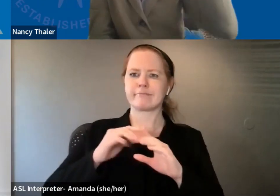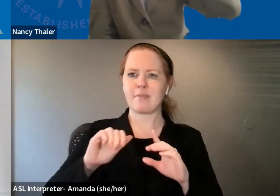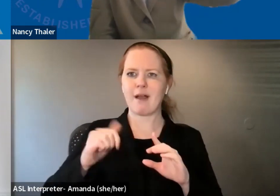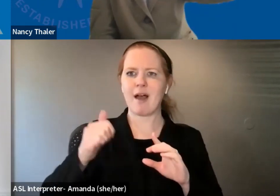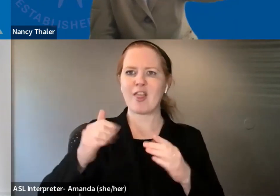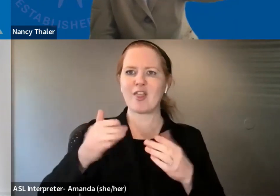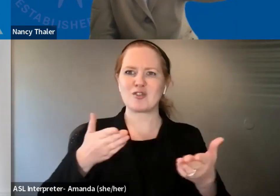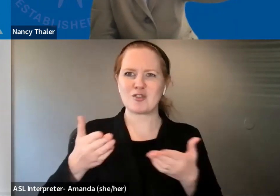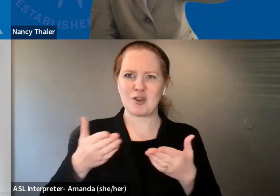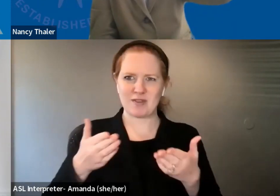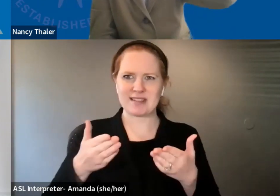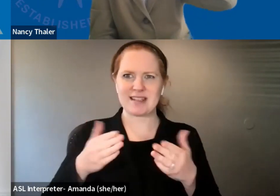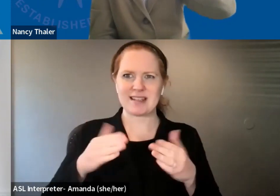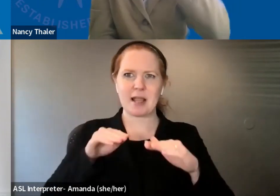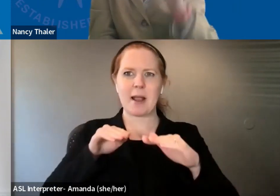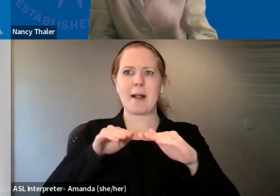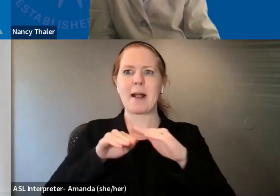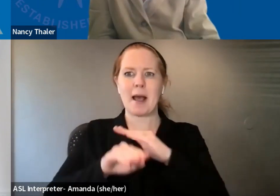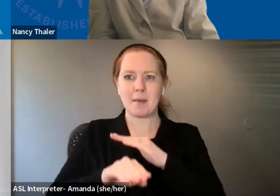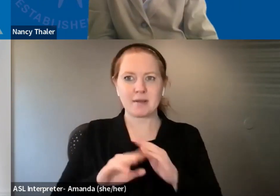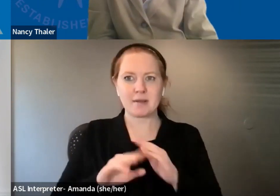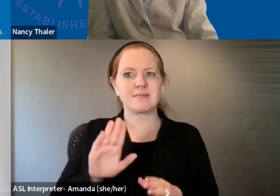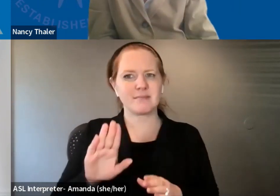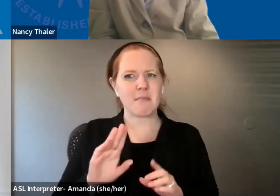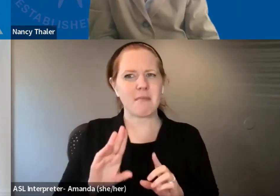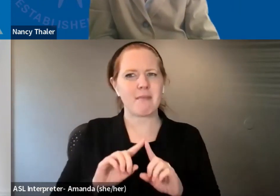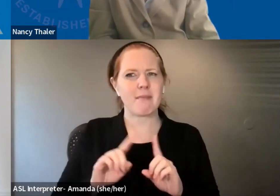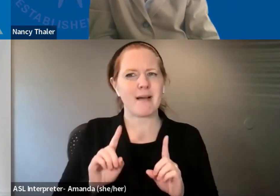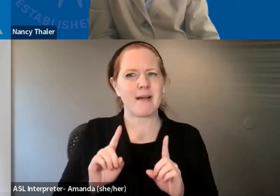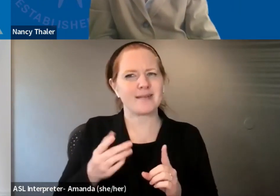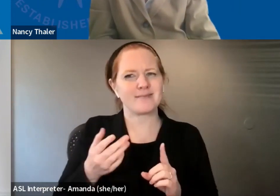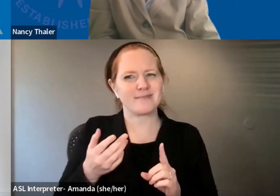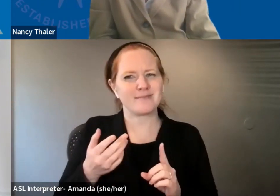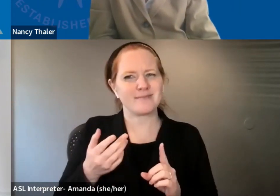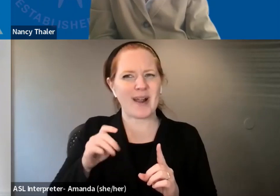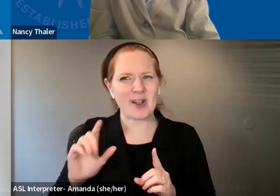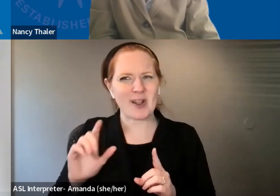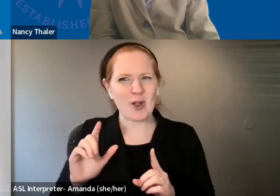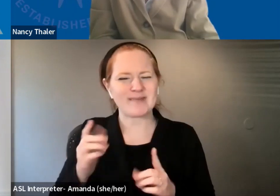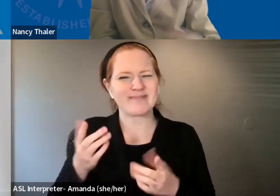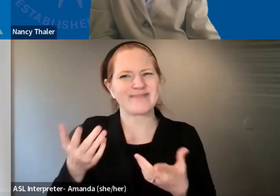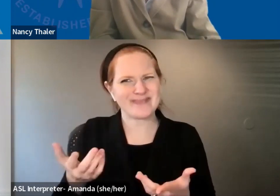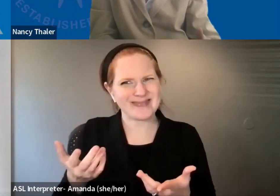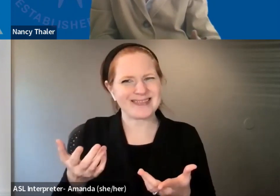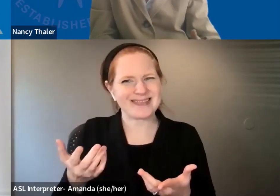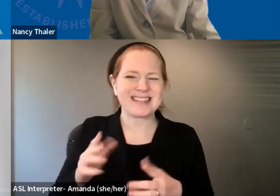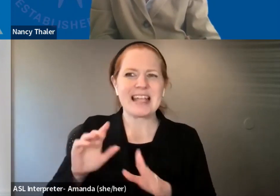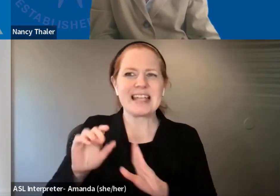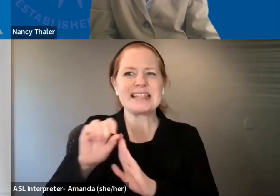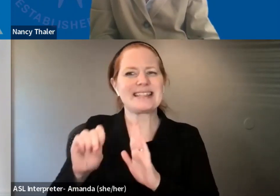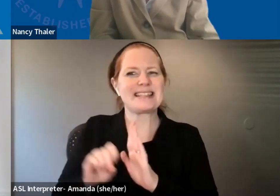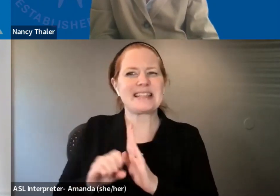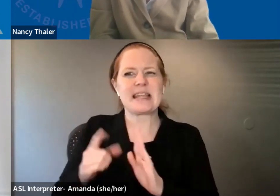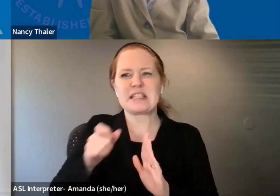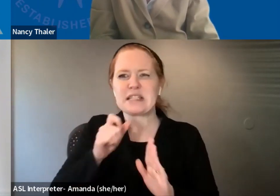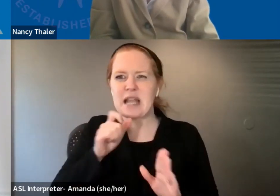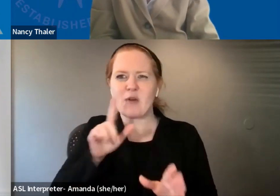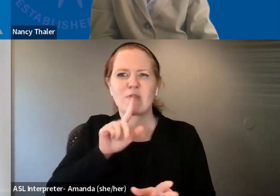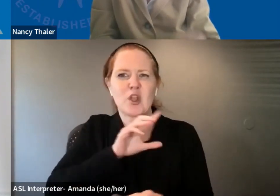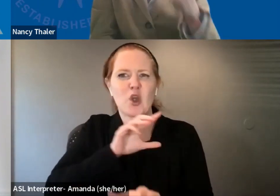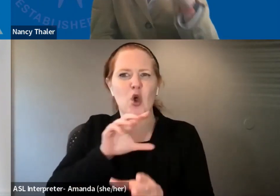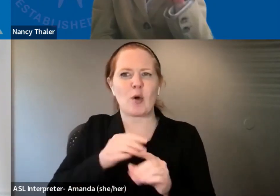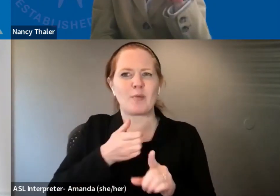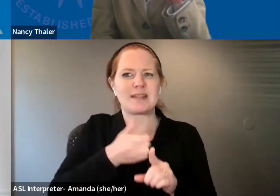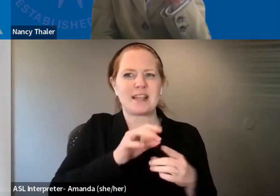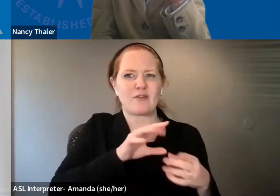services come in. However, I think practically states do not incorporate self-direction